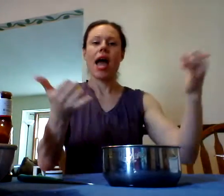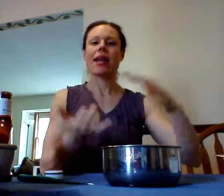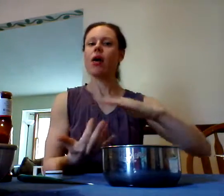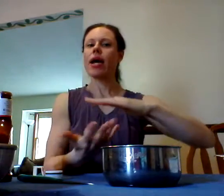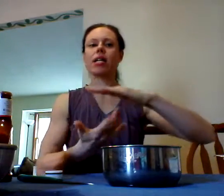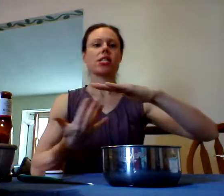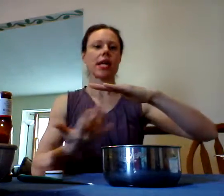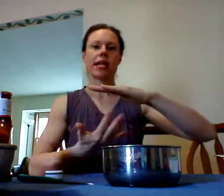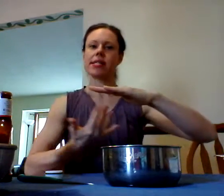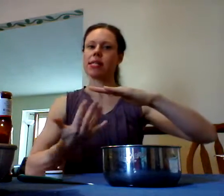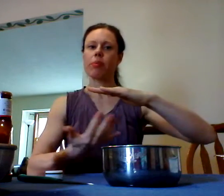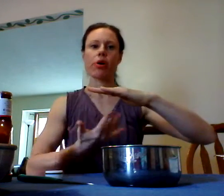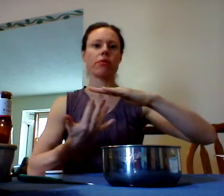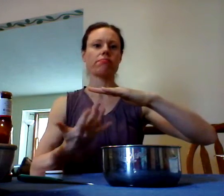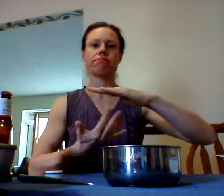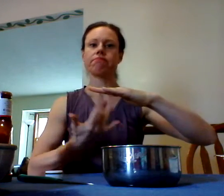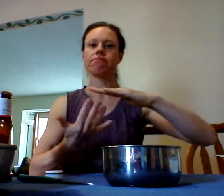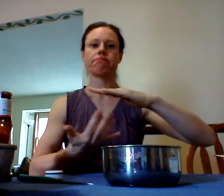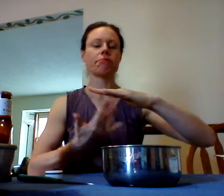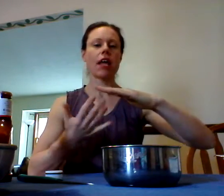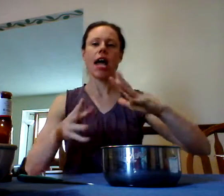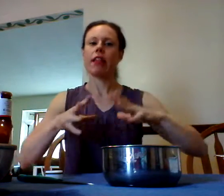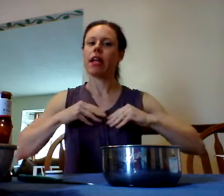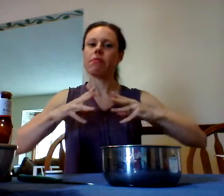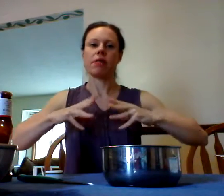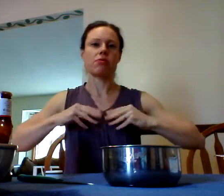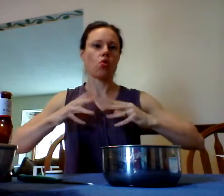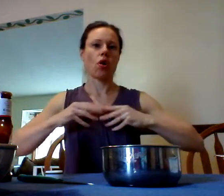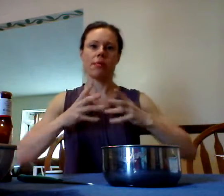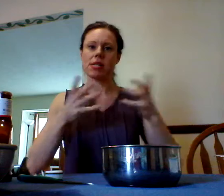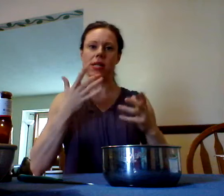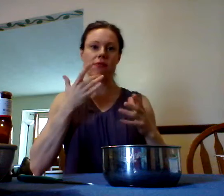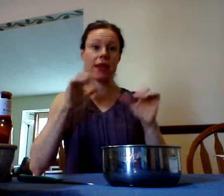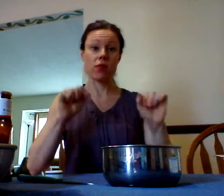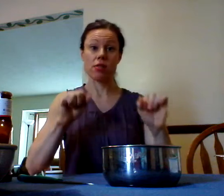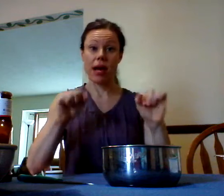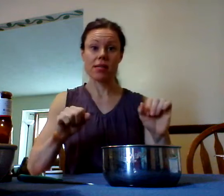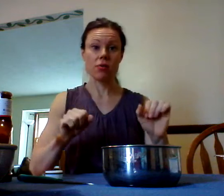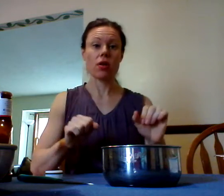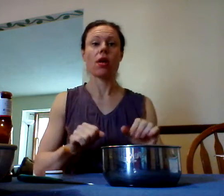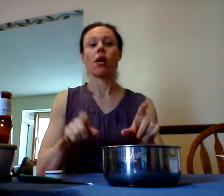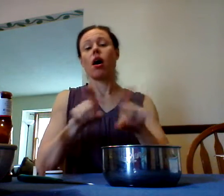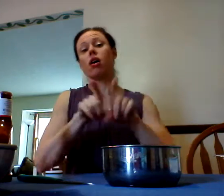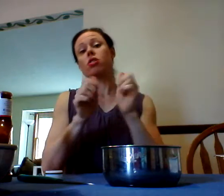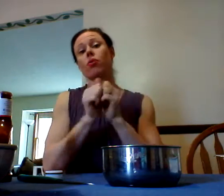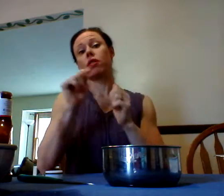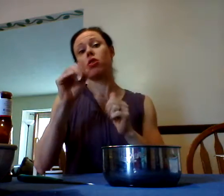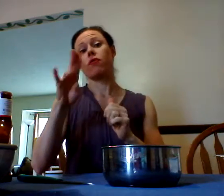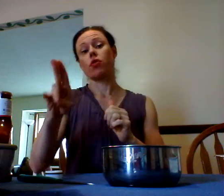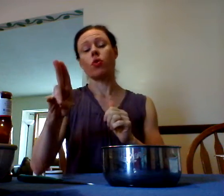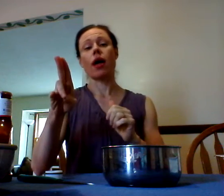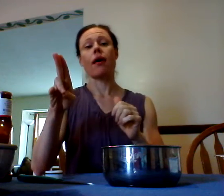And now I can just let it simmer and let it absorb as much flavor as possible. Also with tofu,